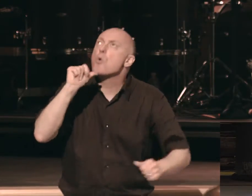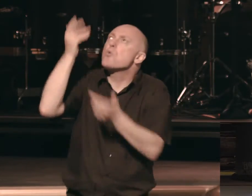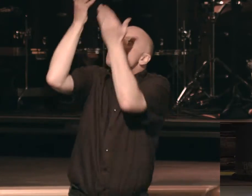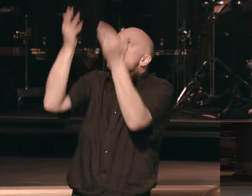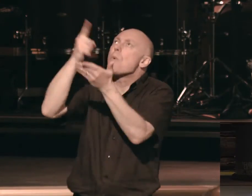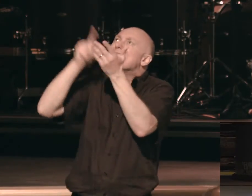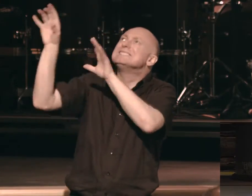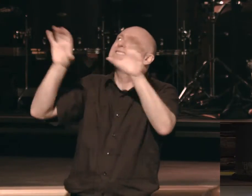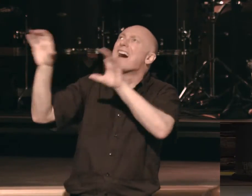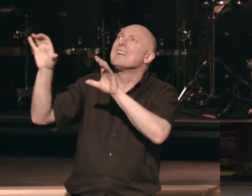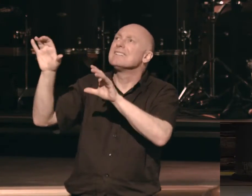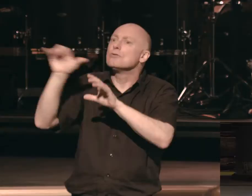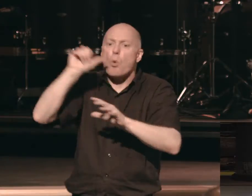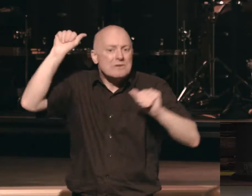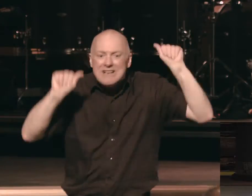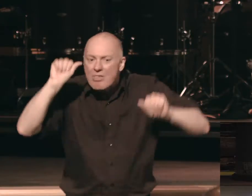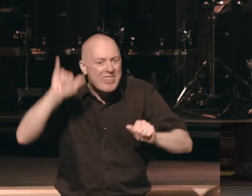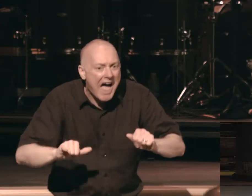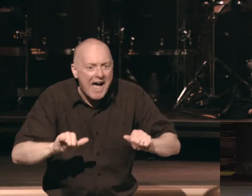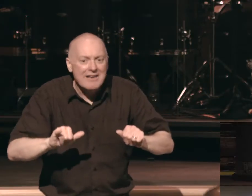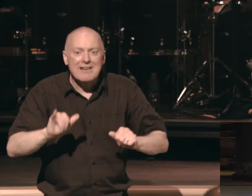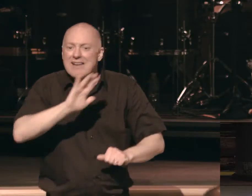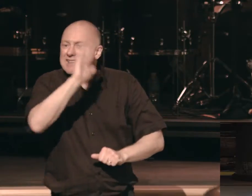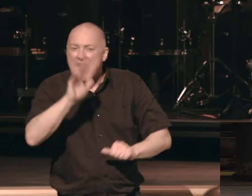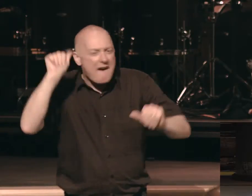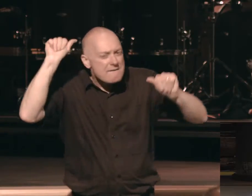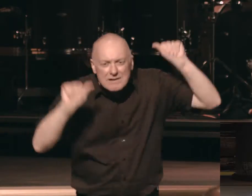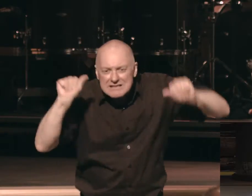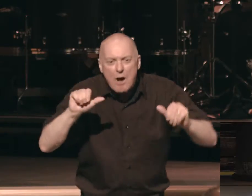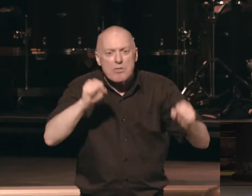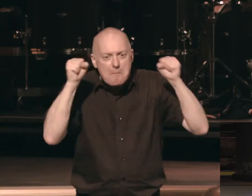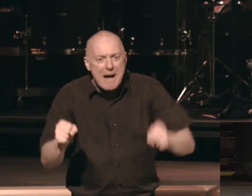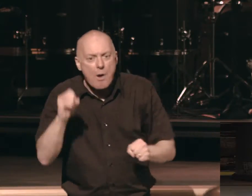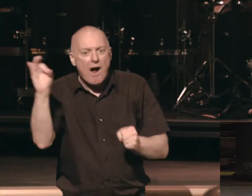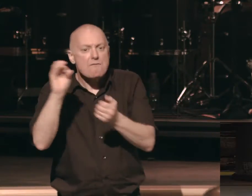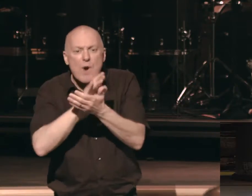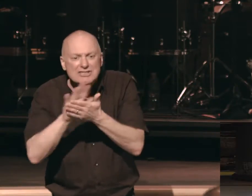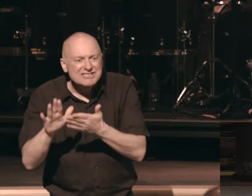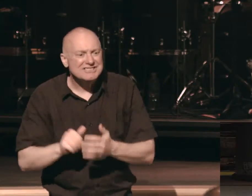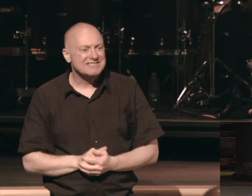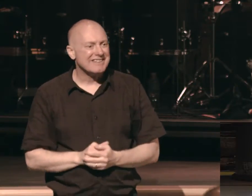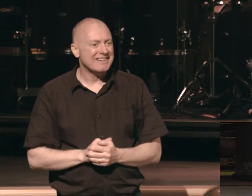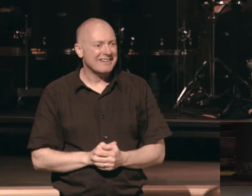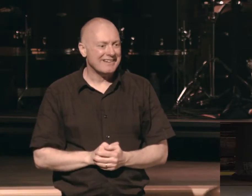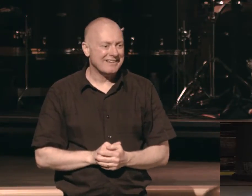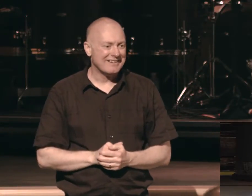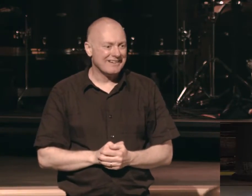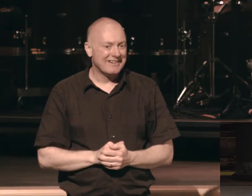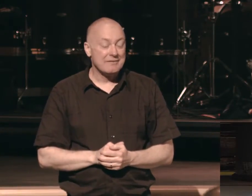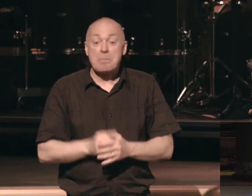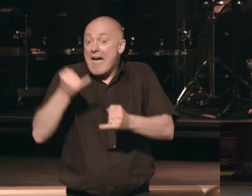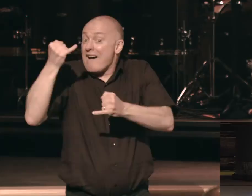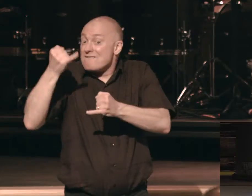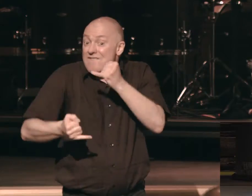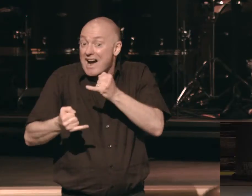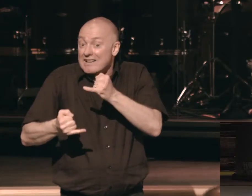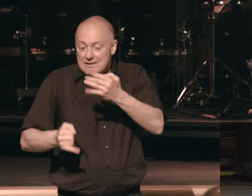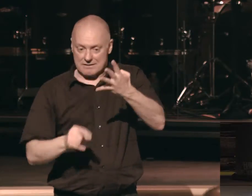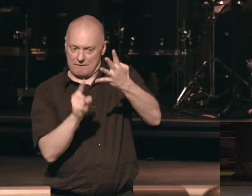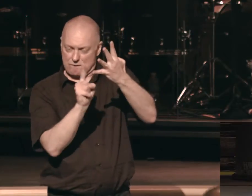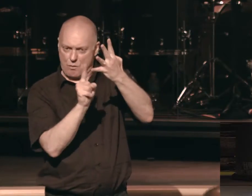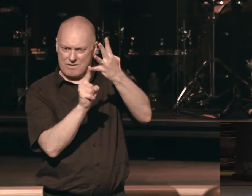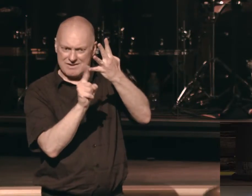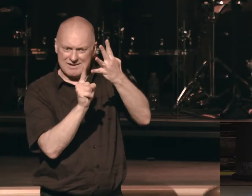done. Don't ever underestimate the power of his righteousness. And finally, PowerPoint number 4